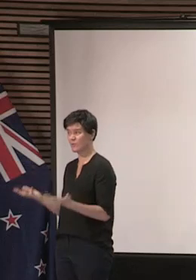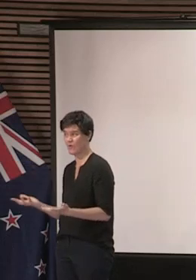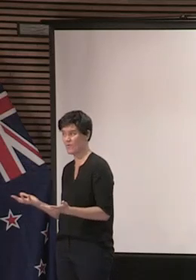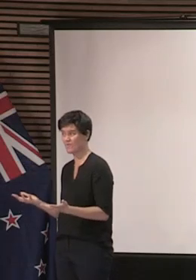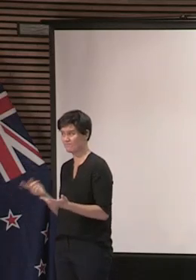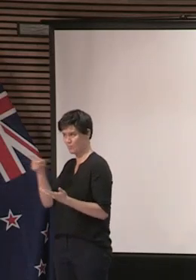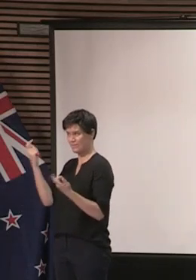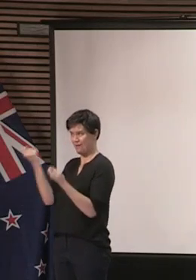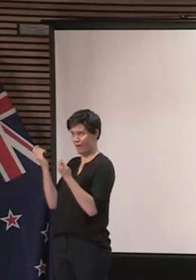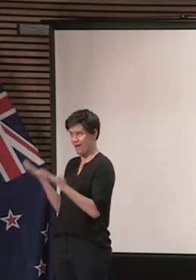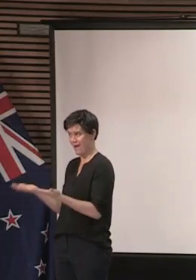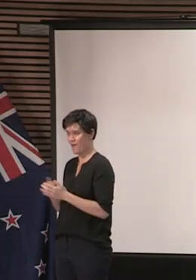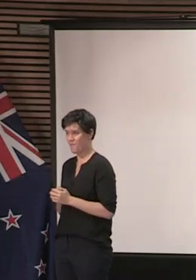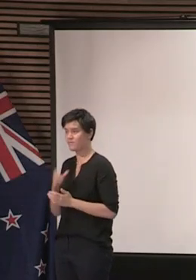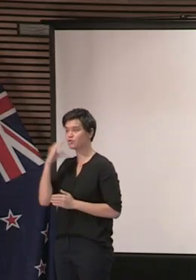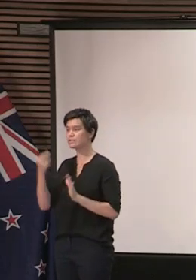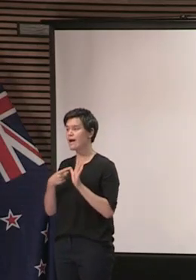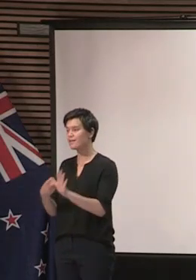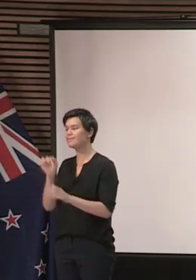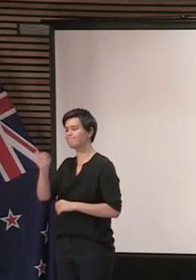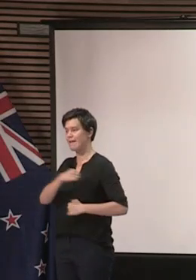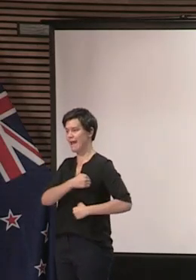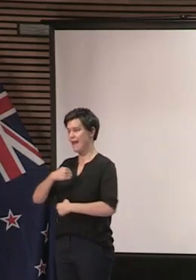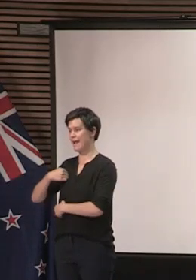year. But despite that, I hope that